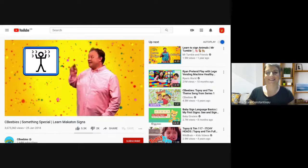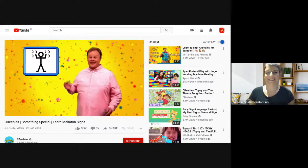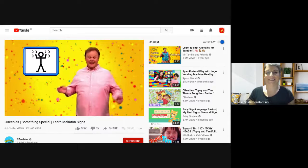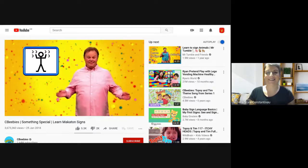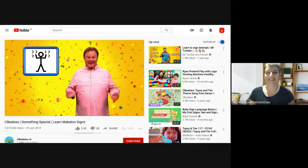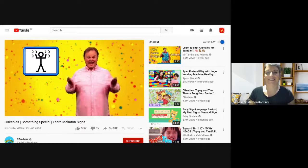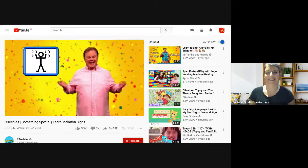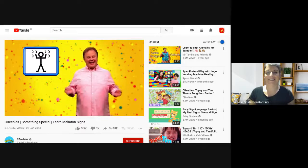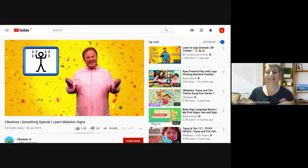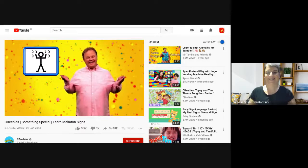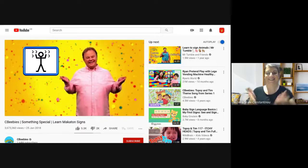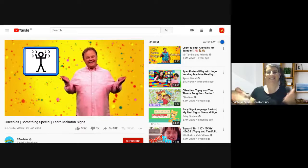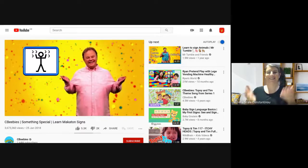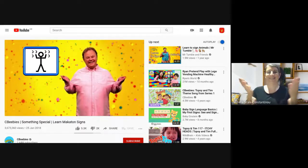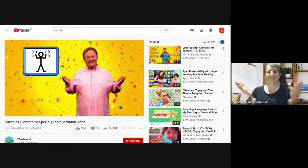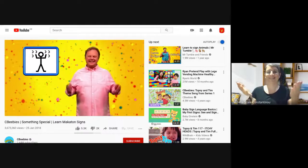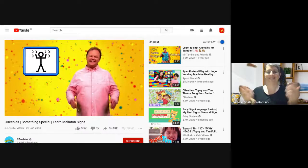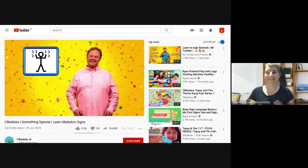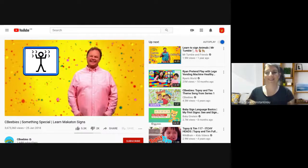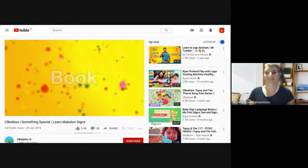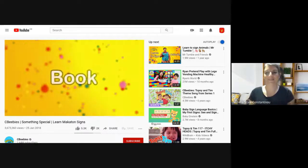Look. Play.